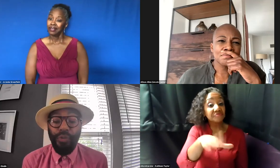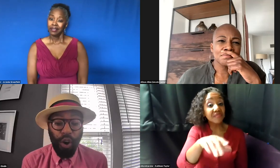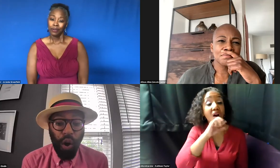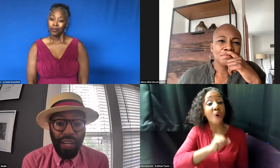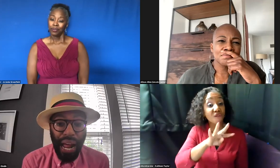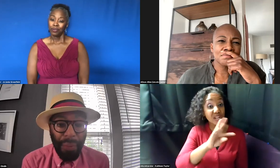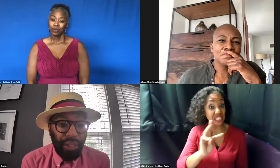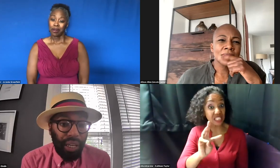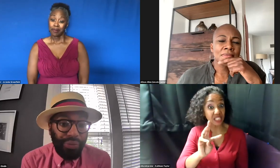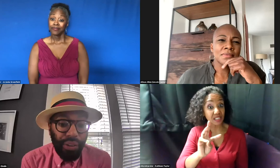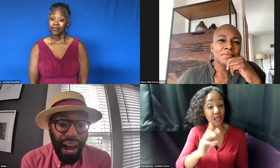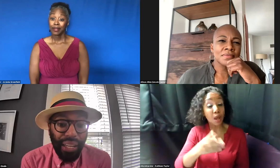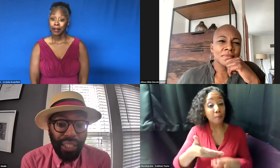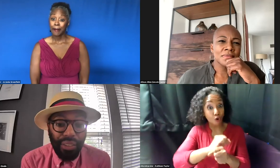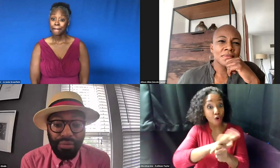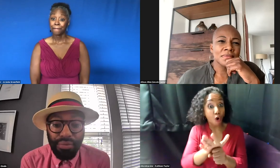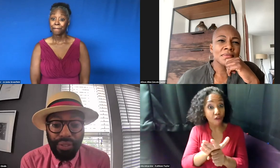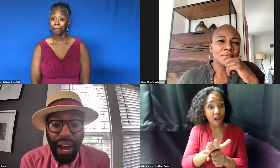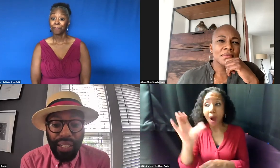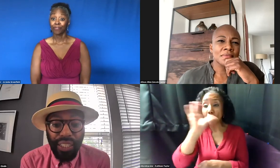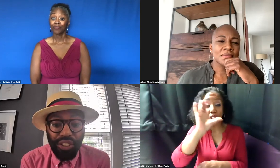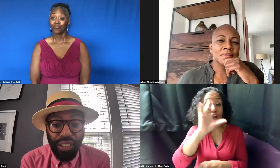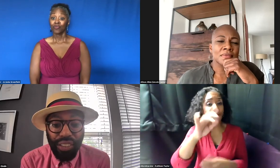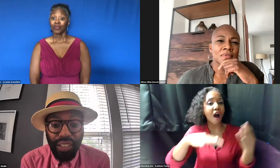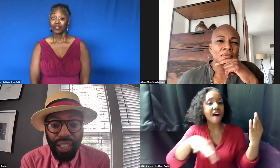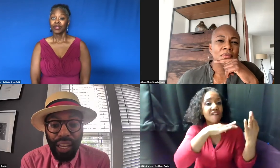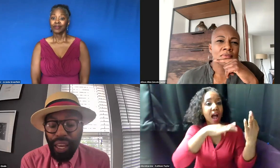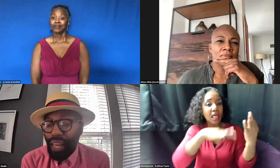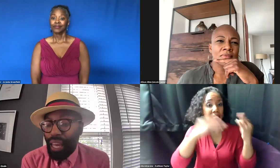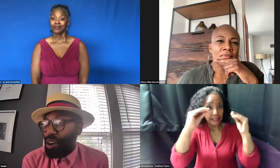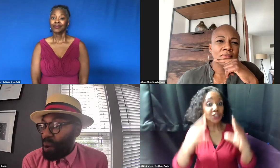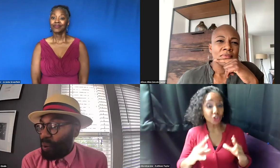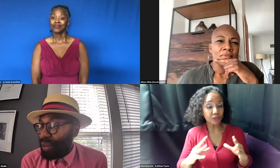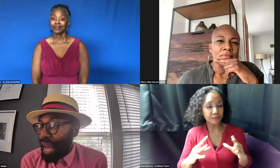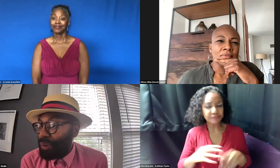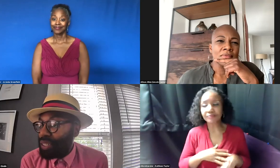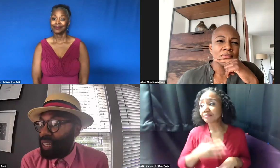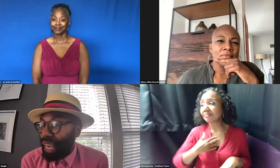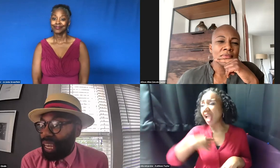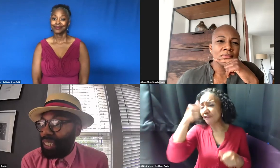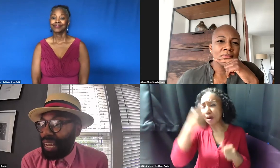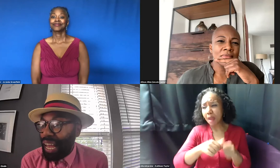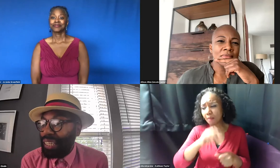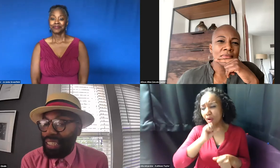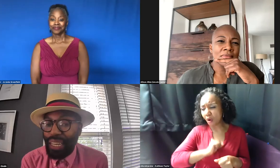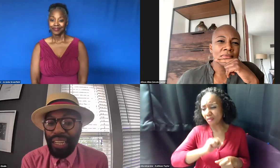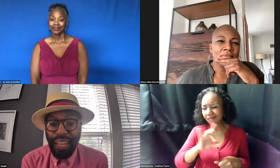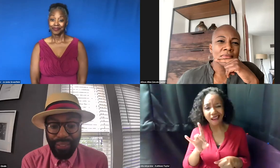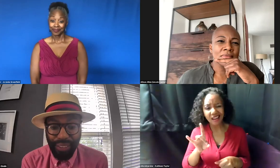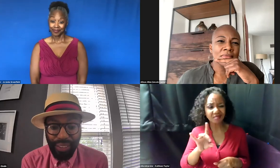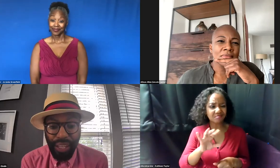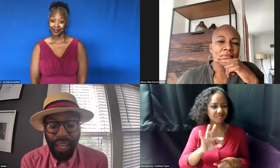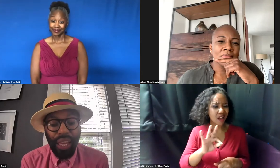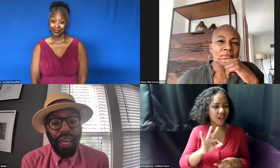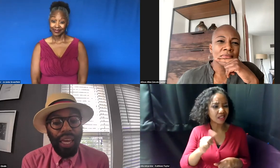you know, before COVID hit, I was looking for a violin instructor. And I remember when I was